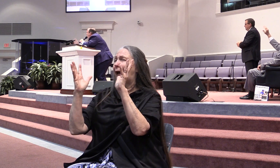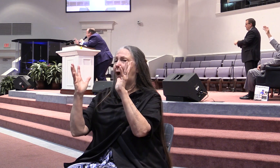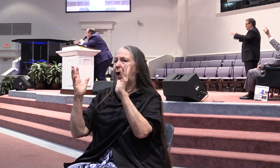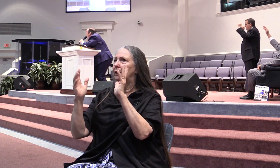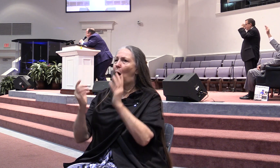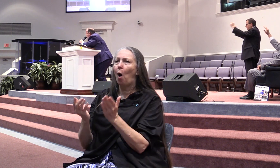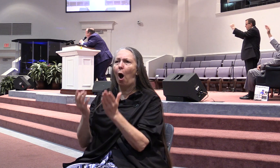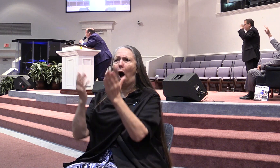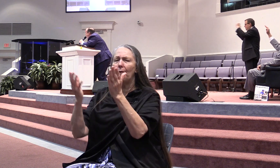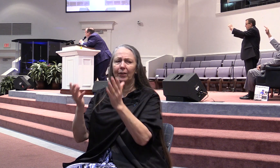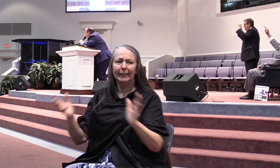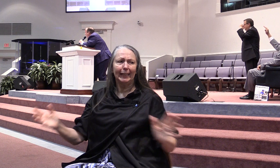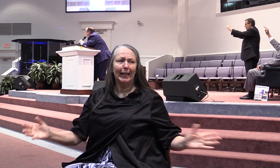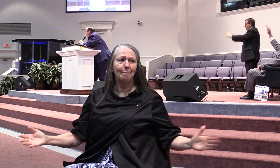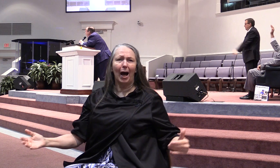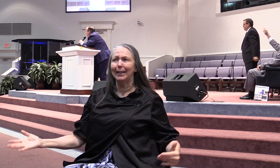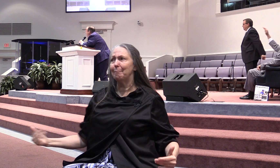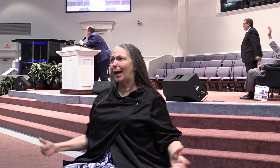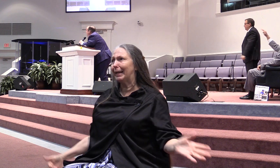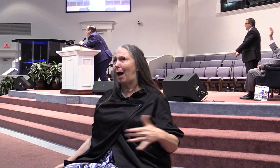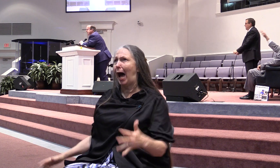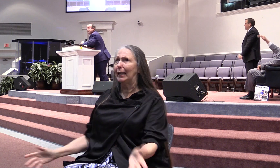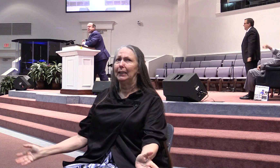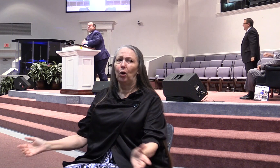somebody else will be ready for the rapture.